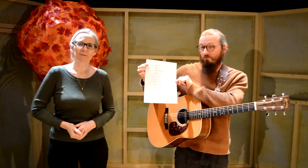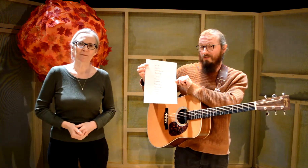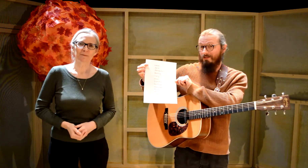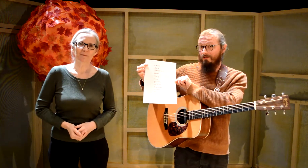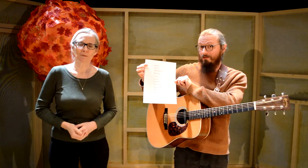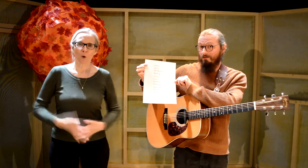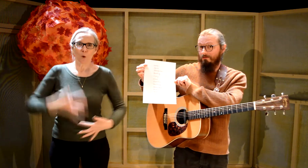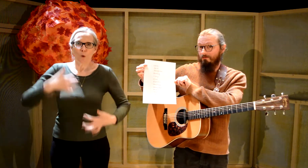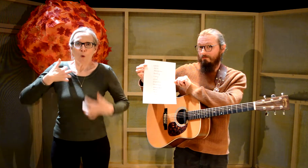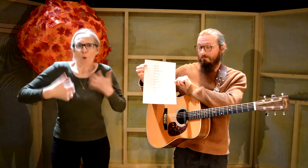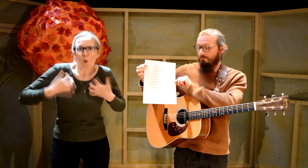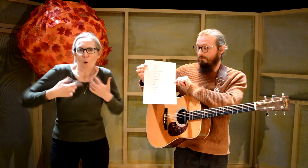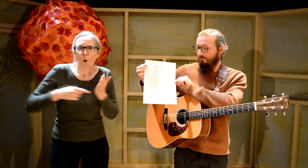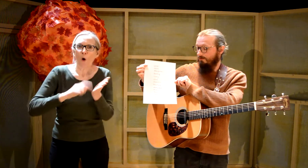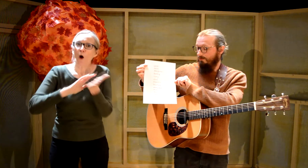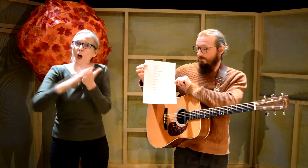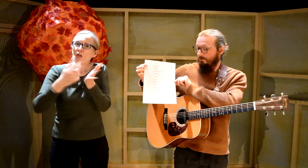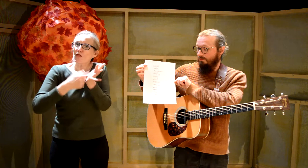thrilling,